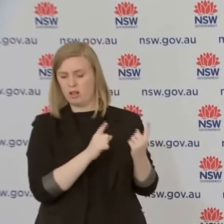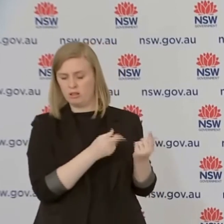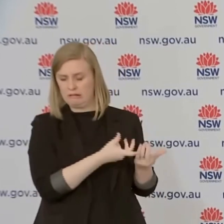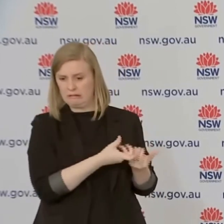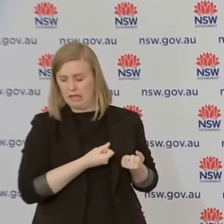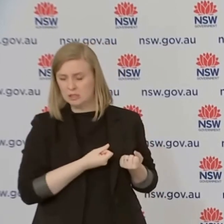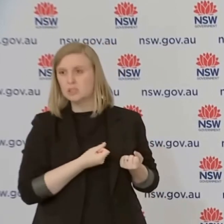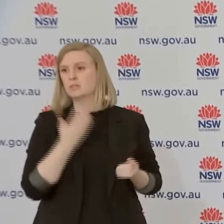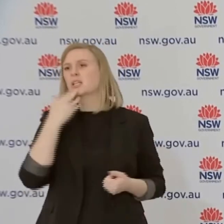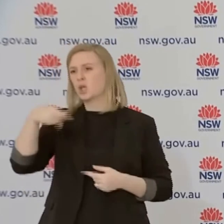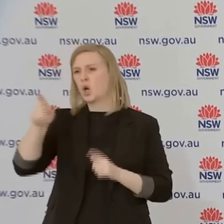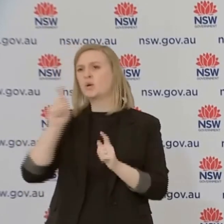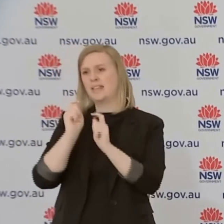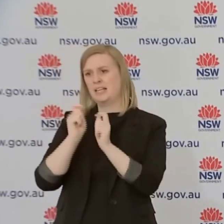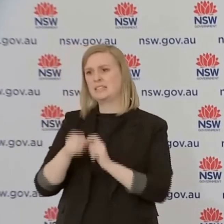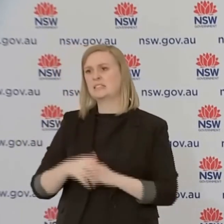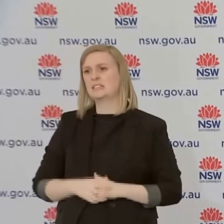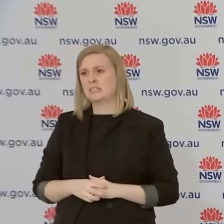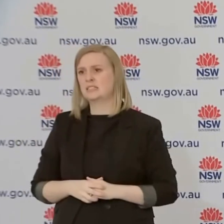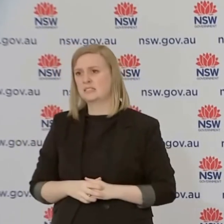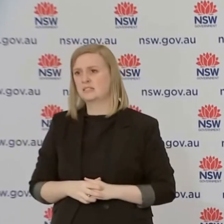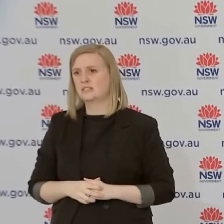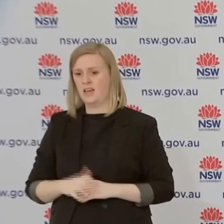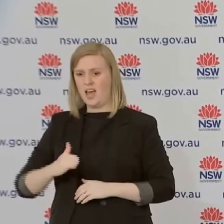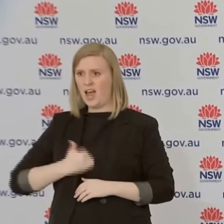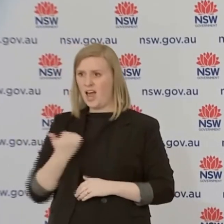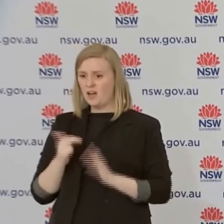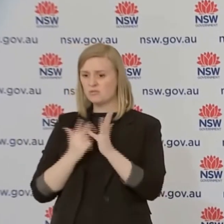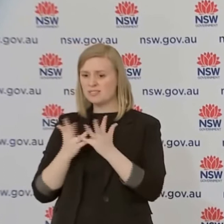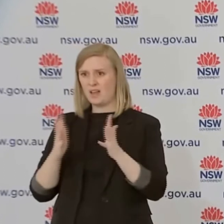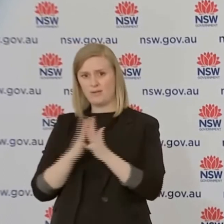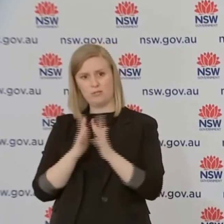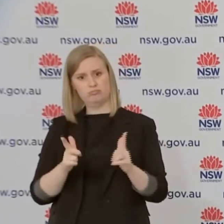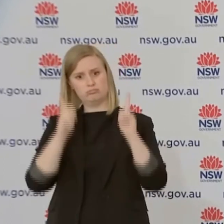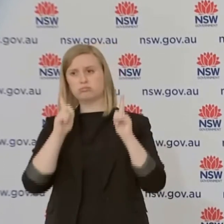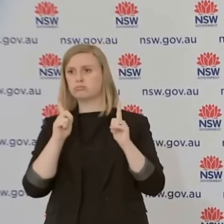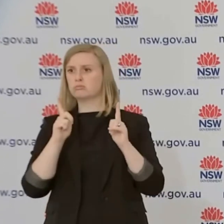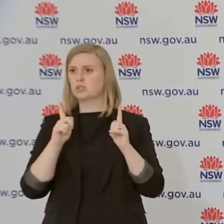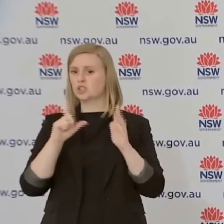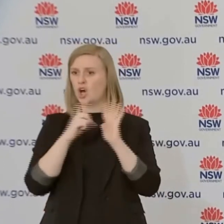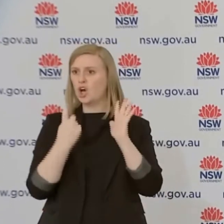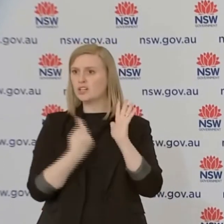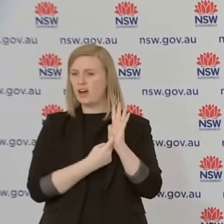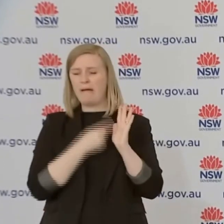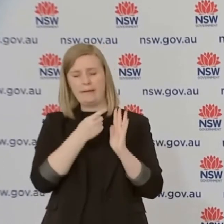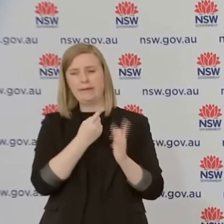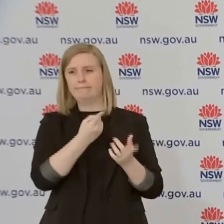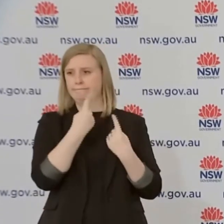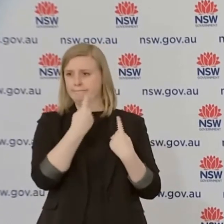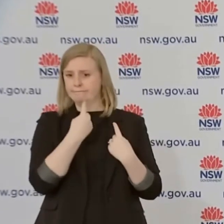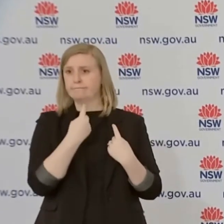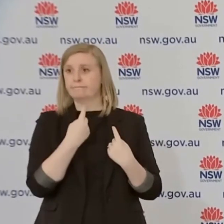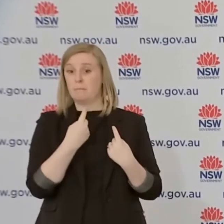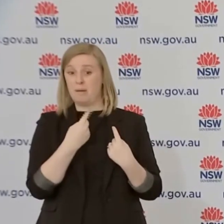and the public health team, the entire public health team that she consults, need to have the data in order to be able to make informed decisions. So that's the first